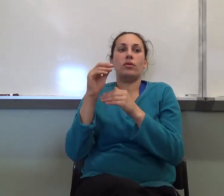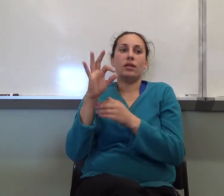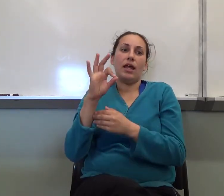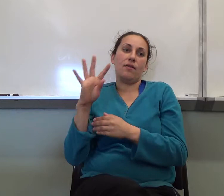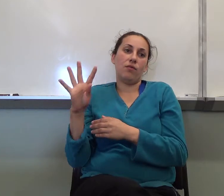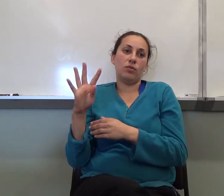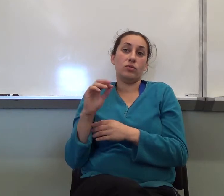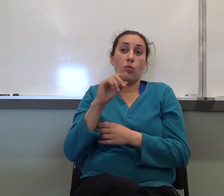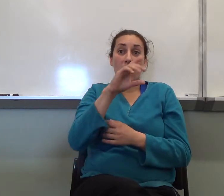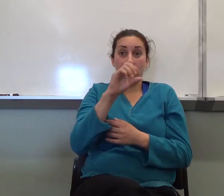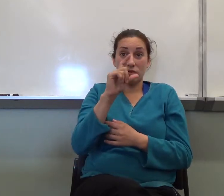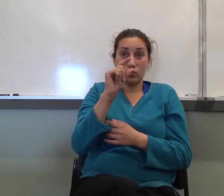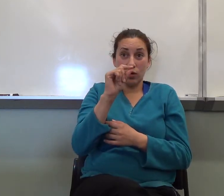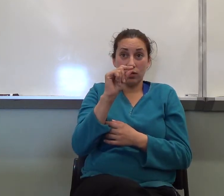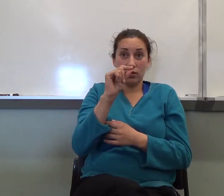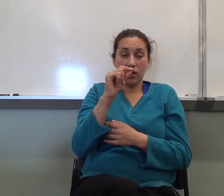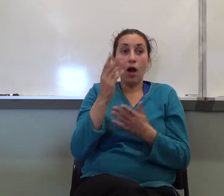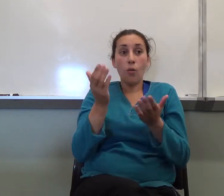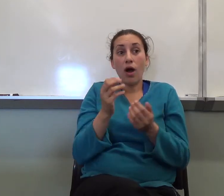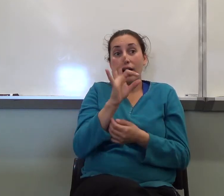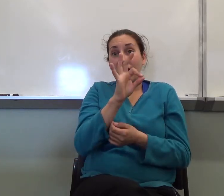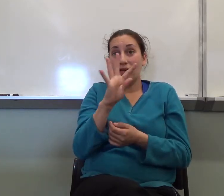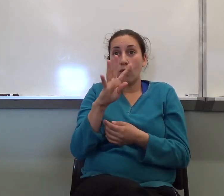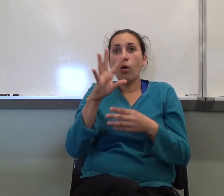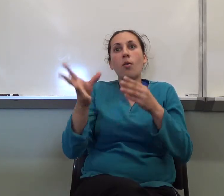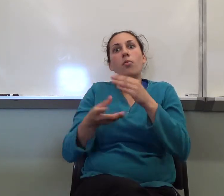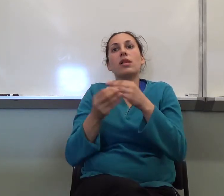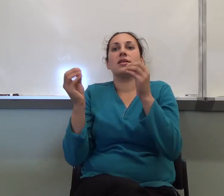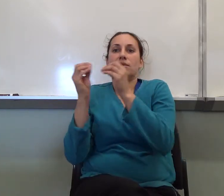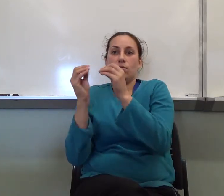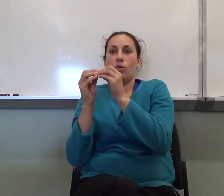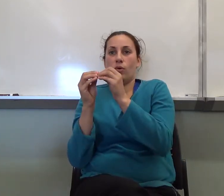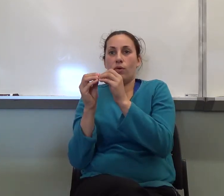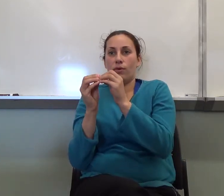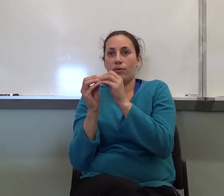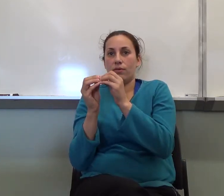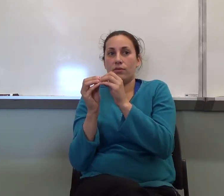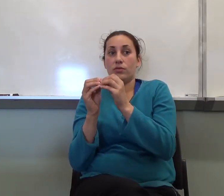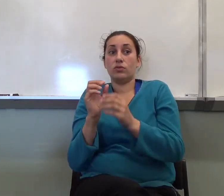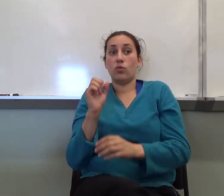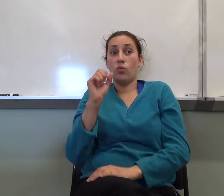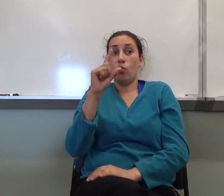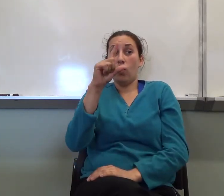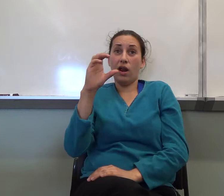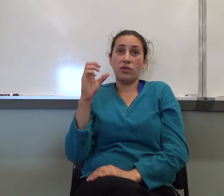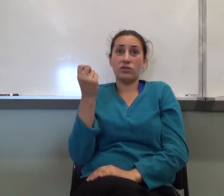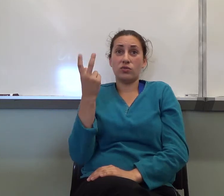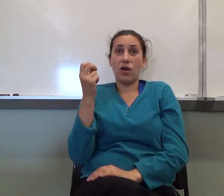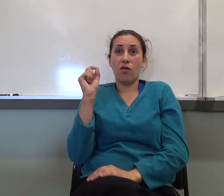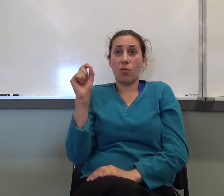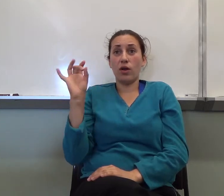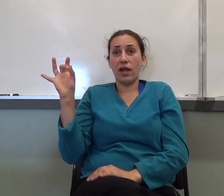want the 94 plus more, 20% more. Well, 112.8, that's about right. It's got